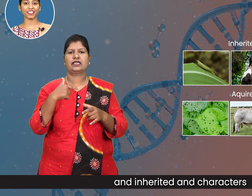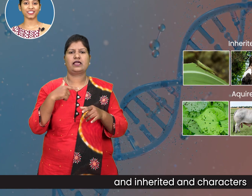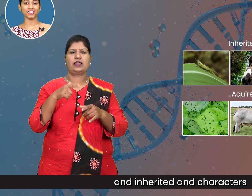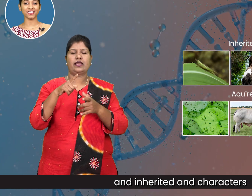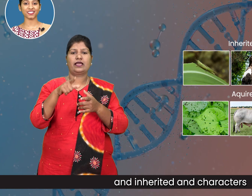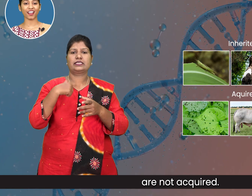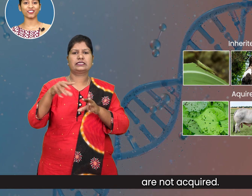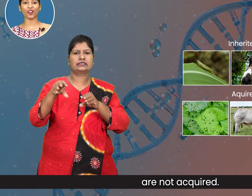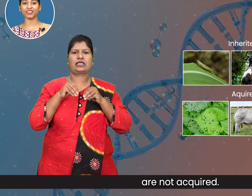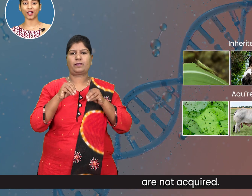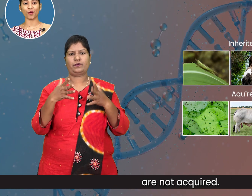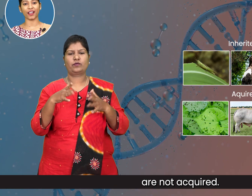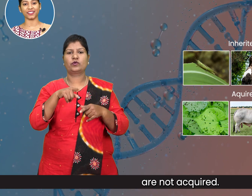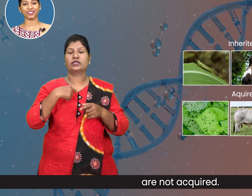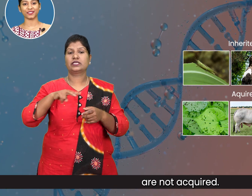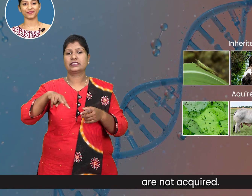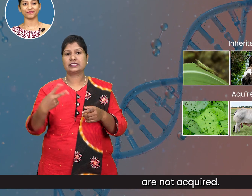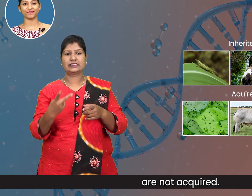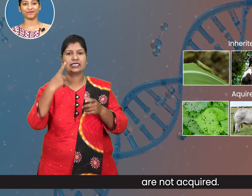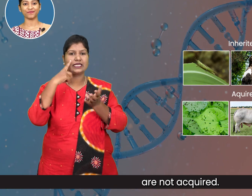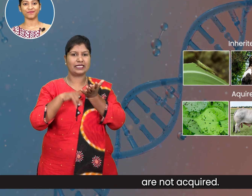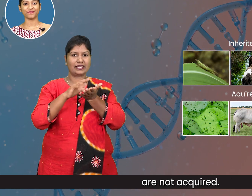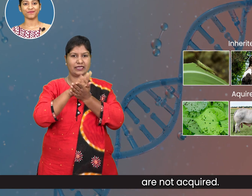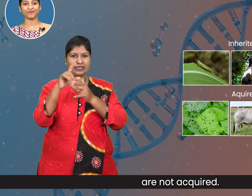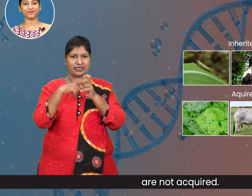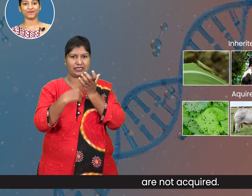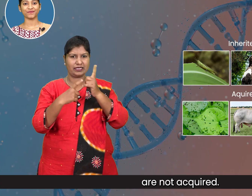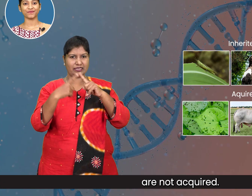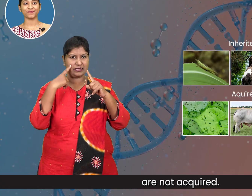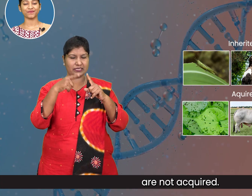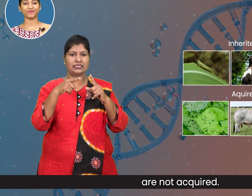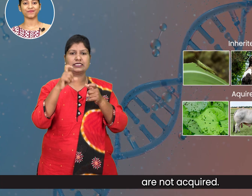inherited characters are not acquired.